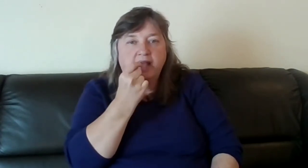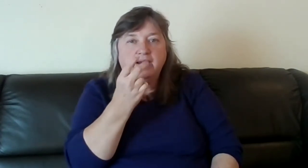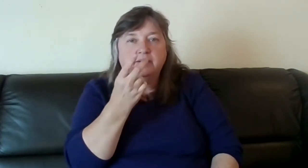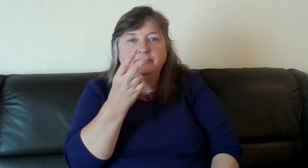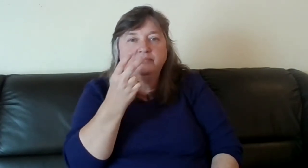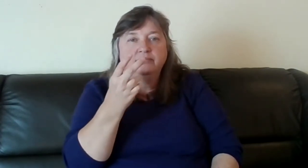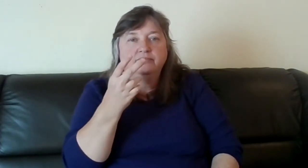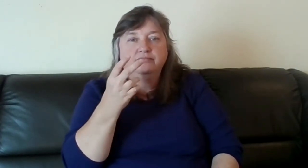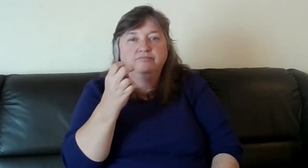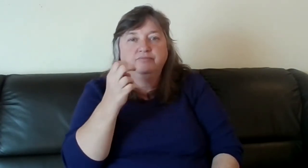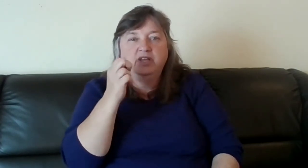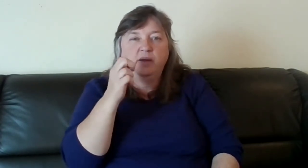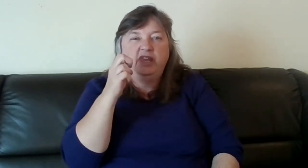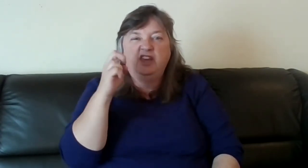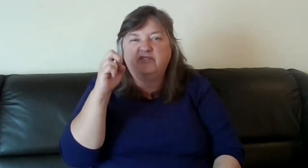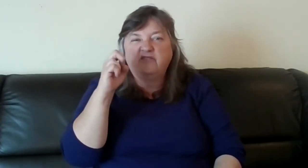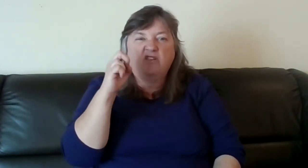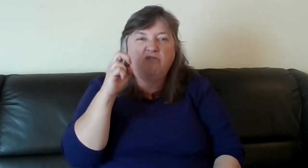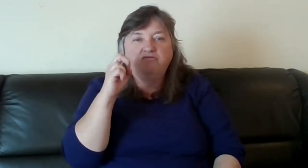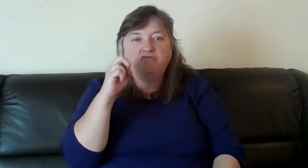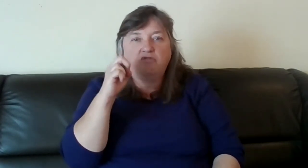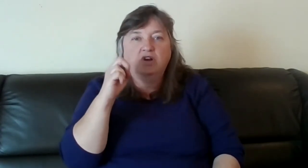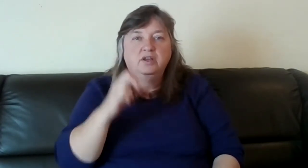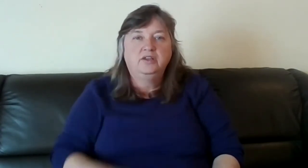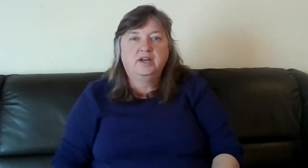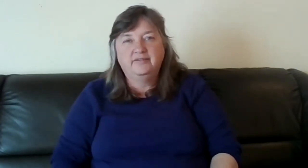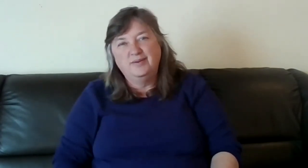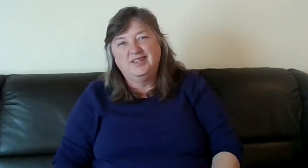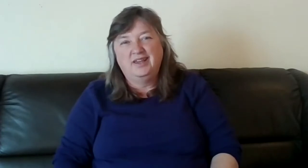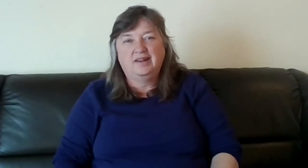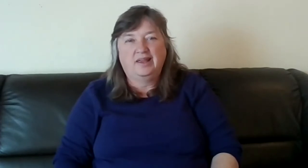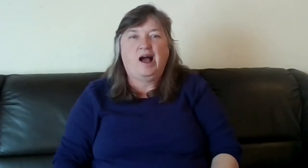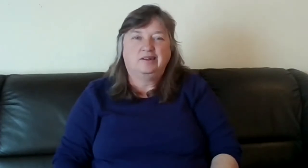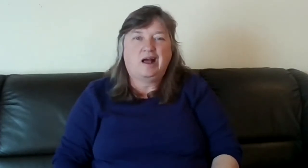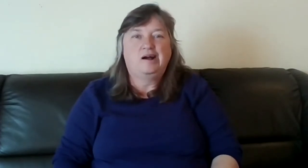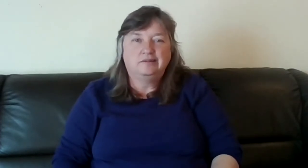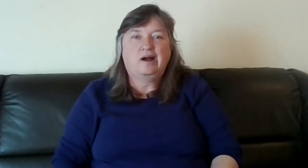snack, gummy, kind of imitate like